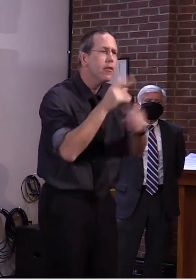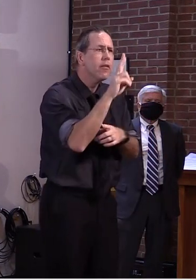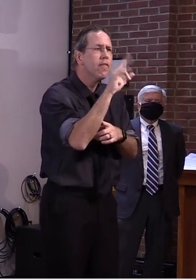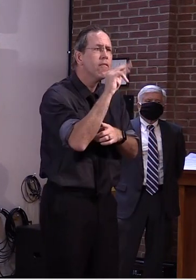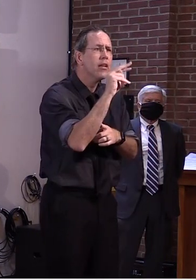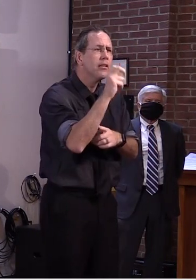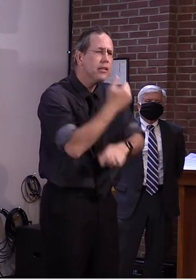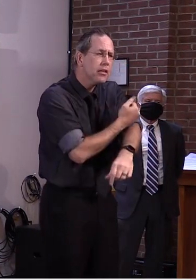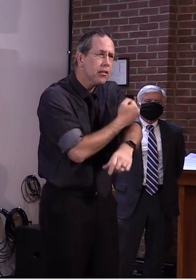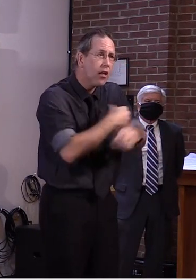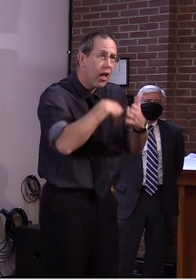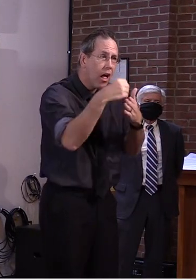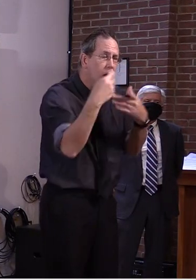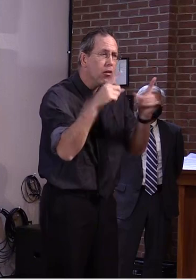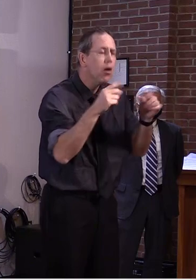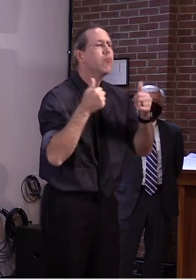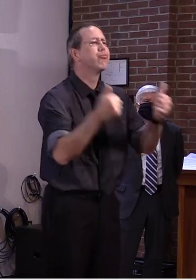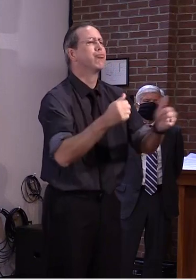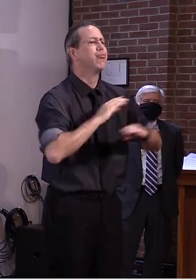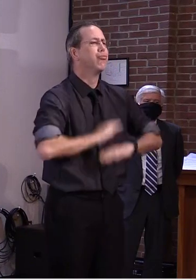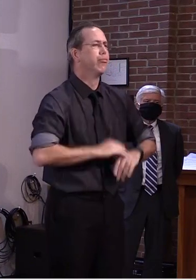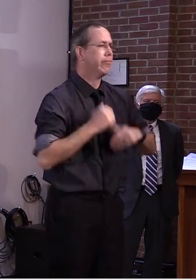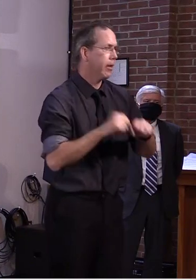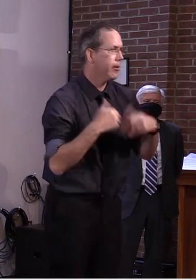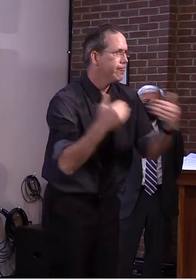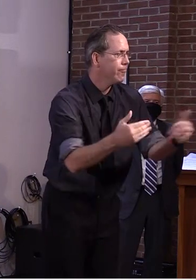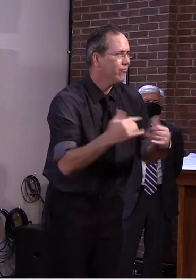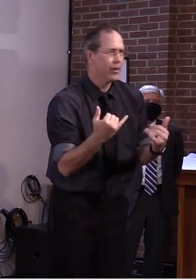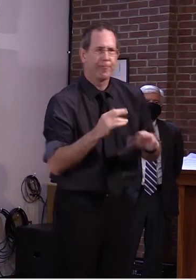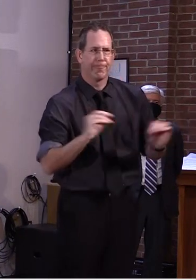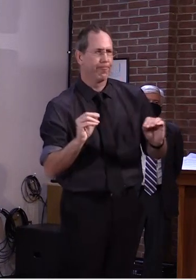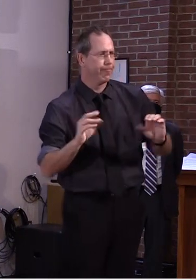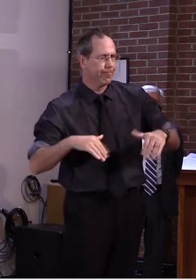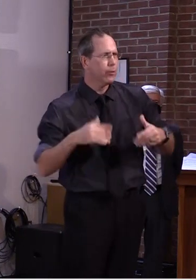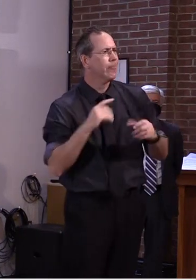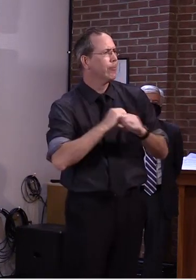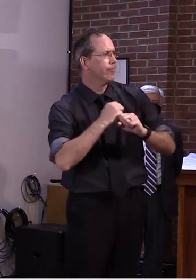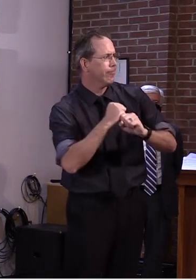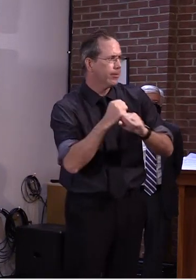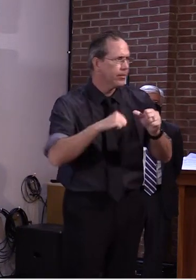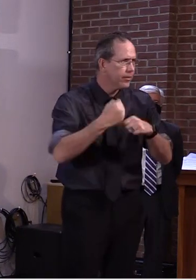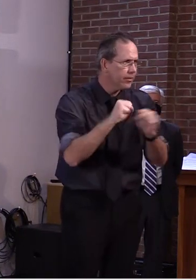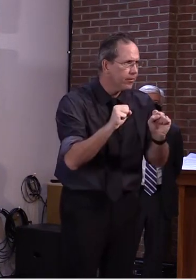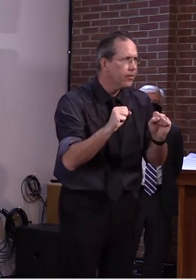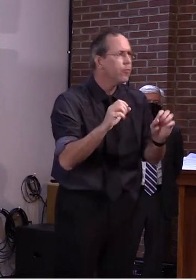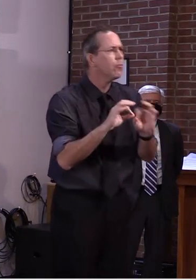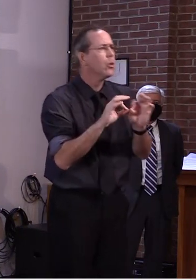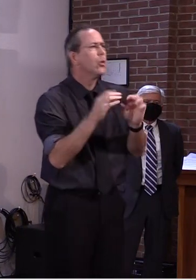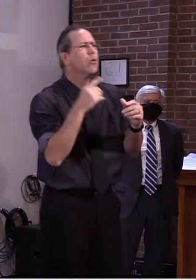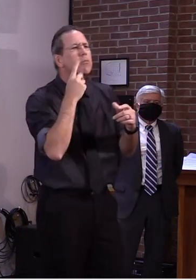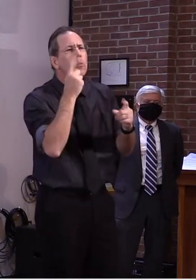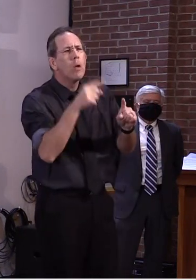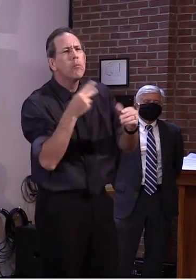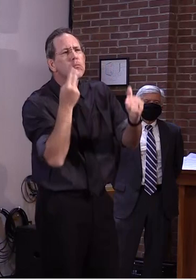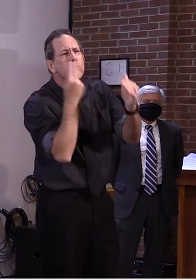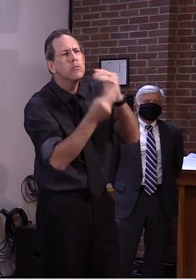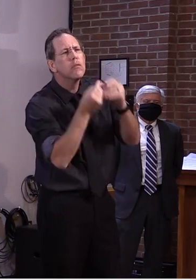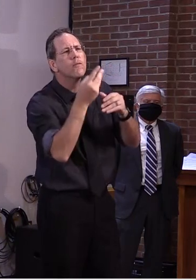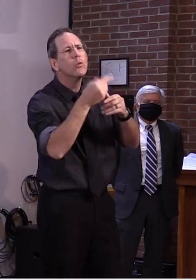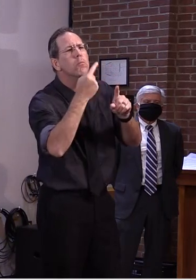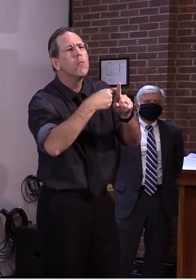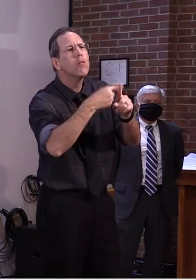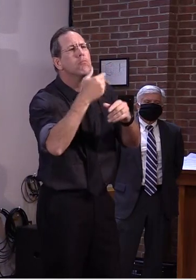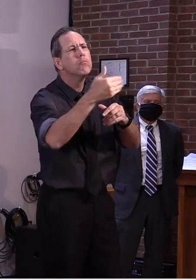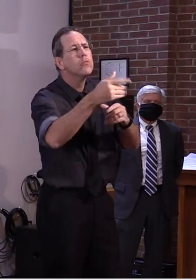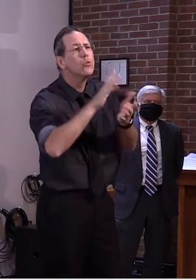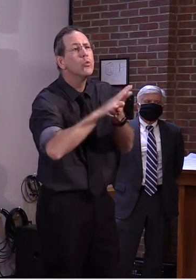some time to make some observations about how I see the next several months playing out in our K-12 system. Firstly, in education,